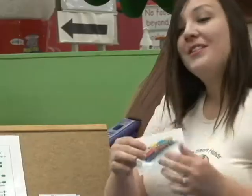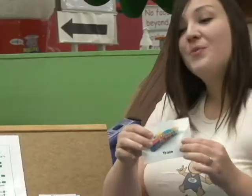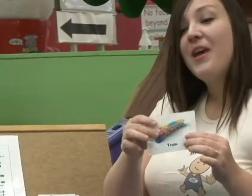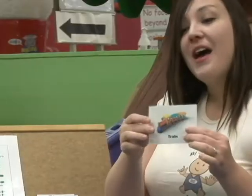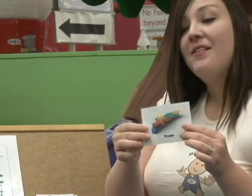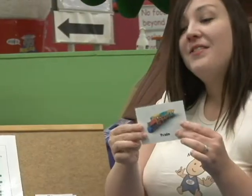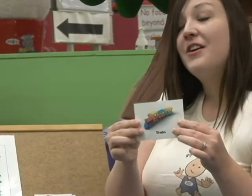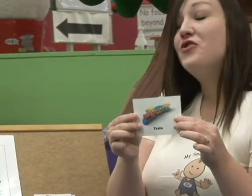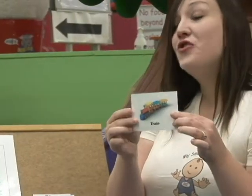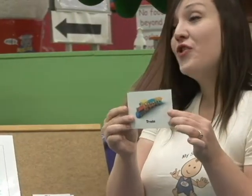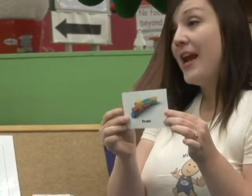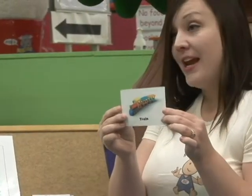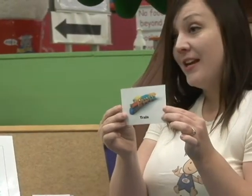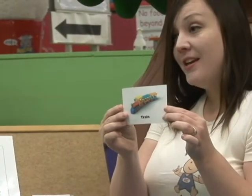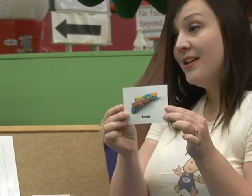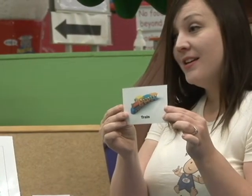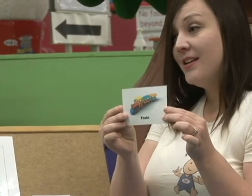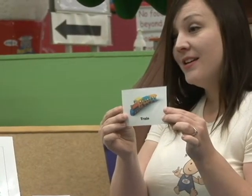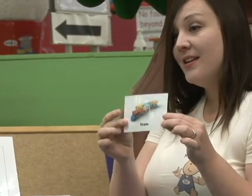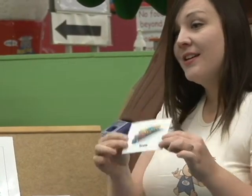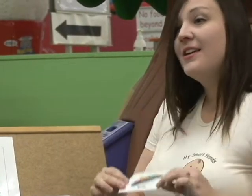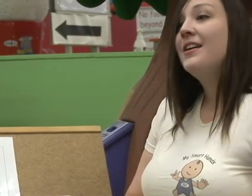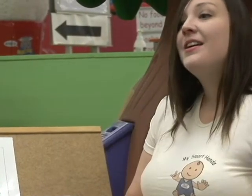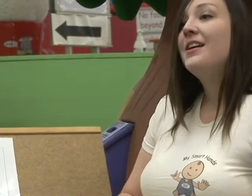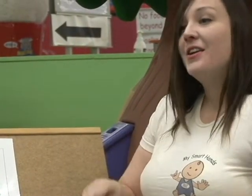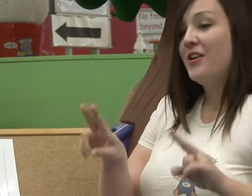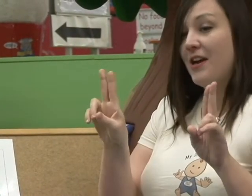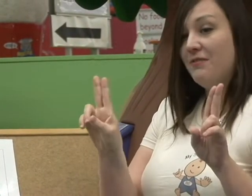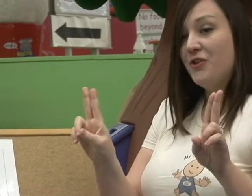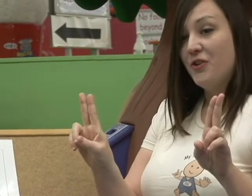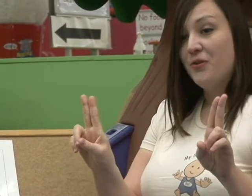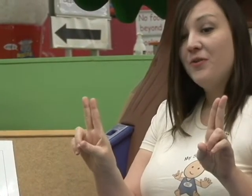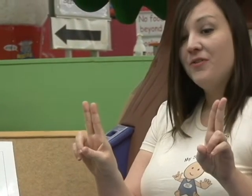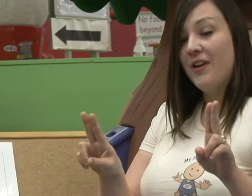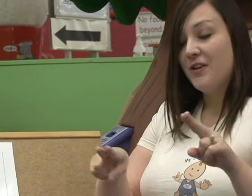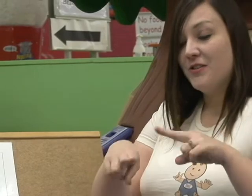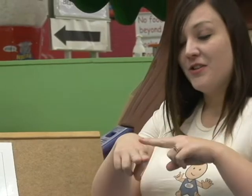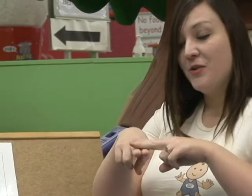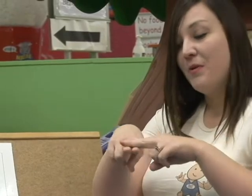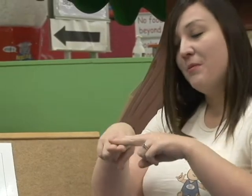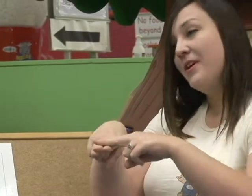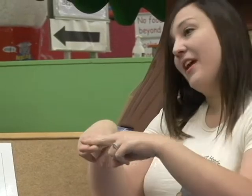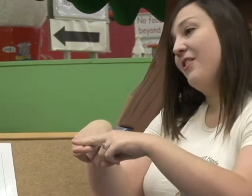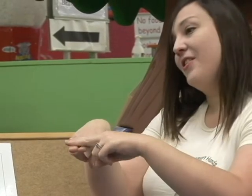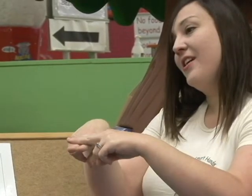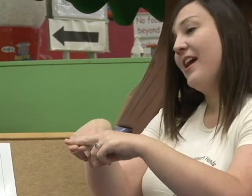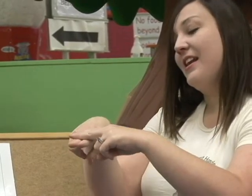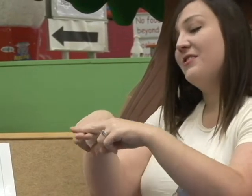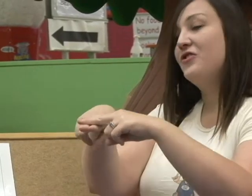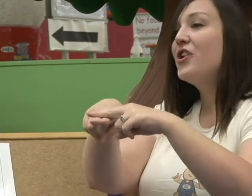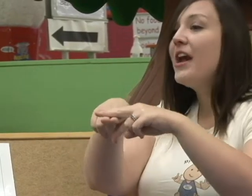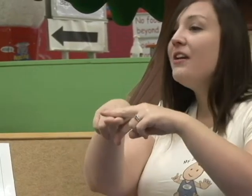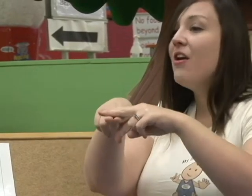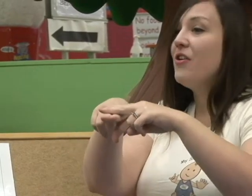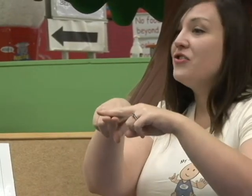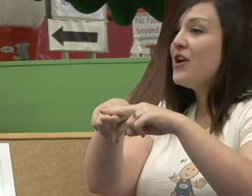Next, we have a train. You have two fingers and you put them together, and it's the train on the